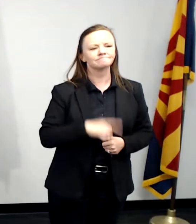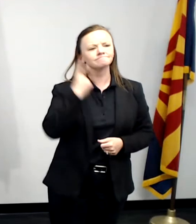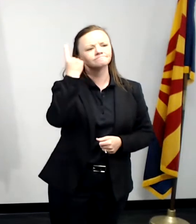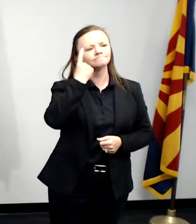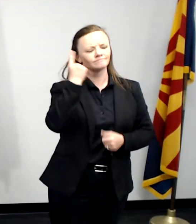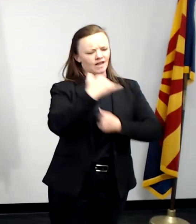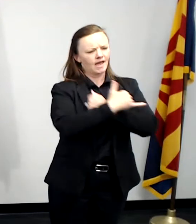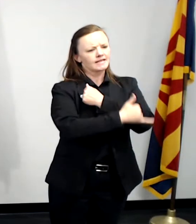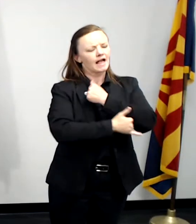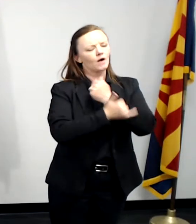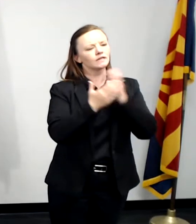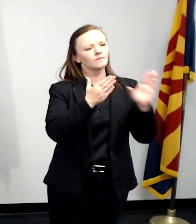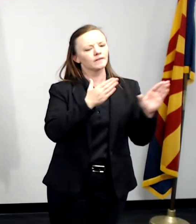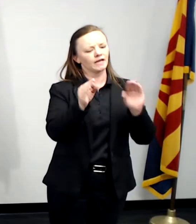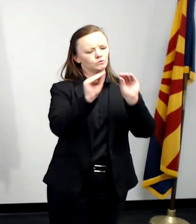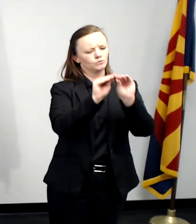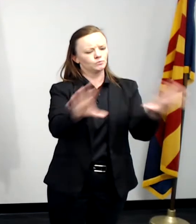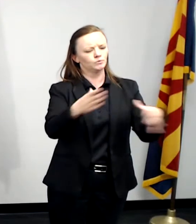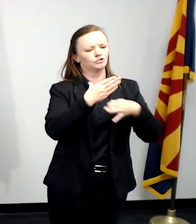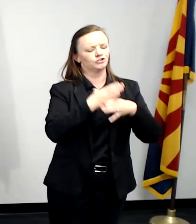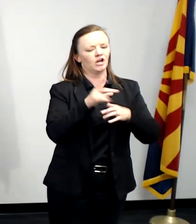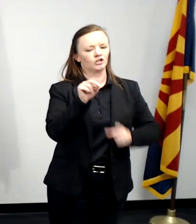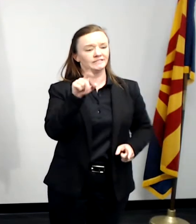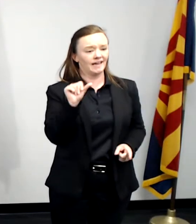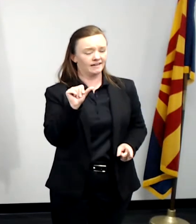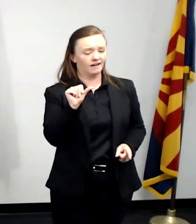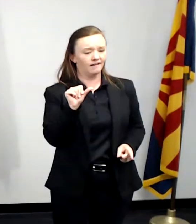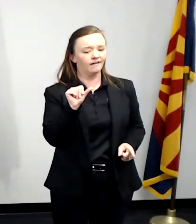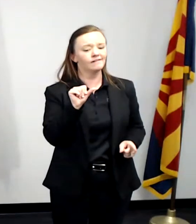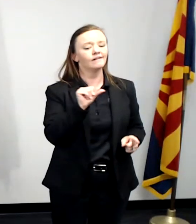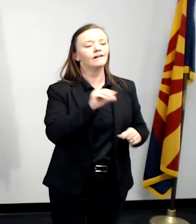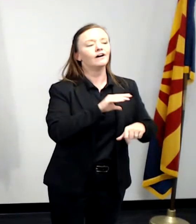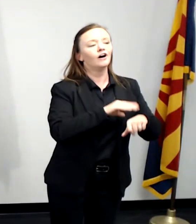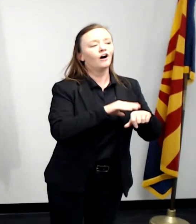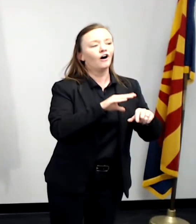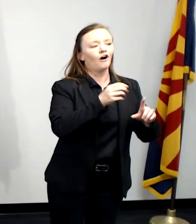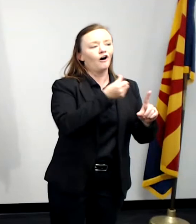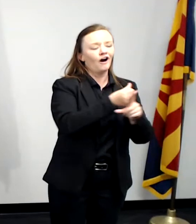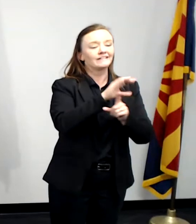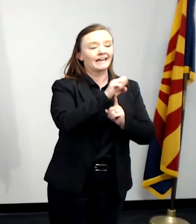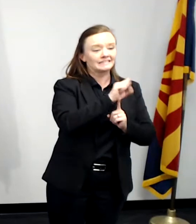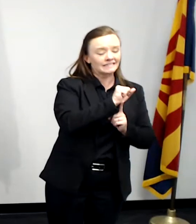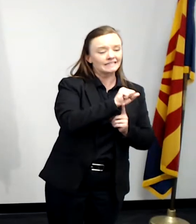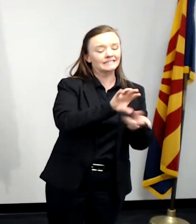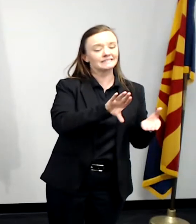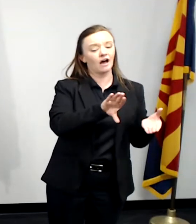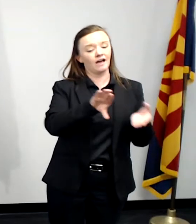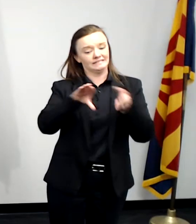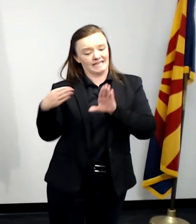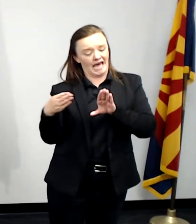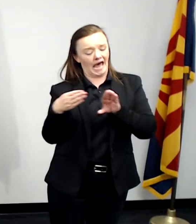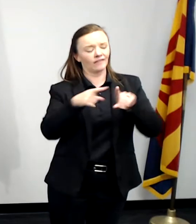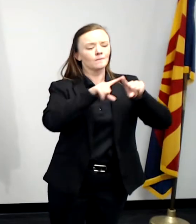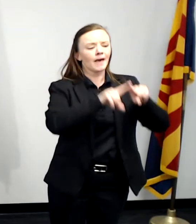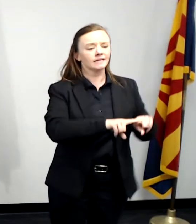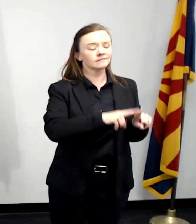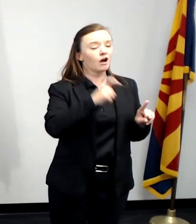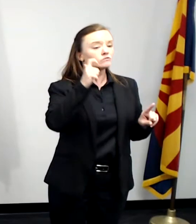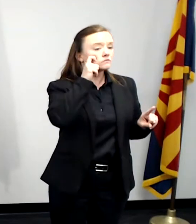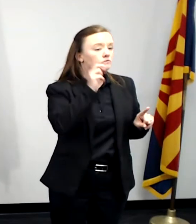county plan to release data on cases and deaths by race and ethnicity and or cases and deaths by zip